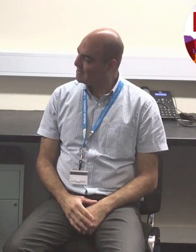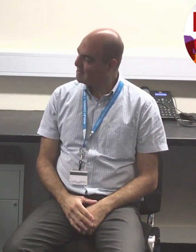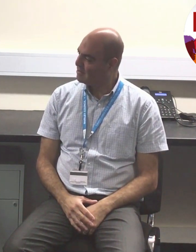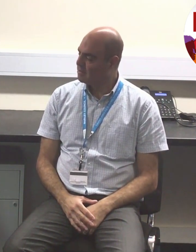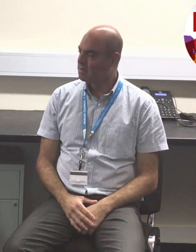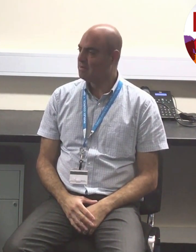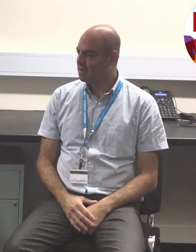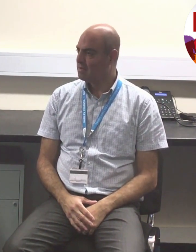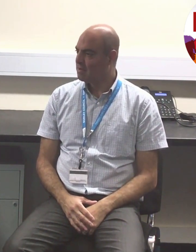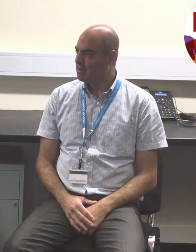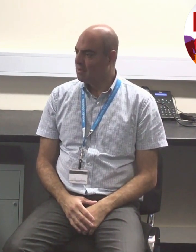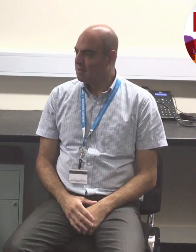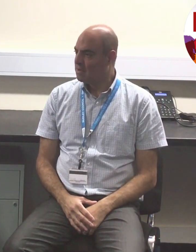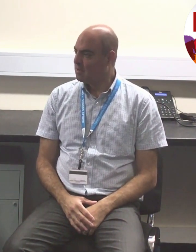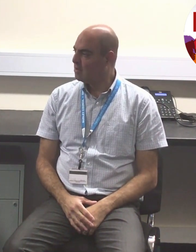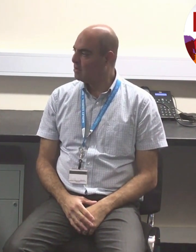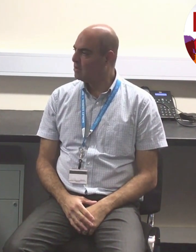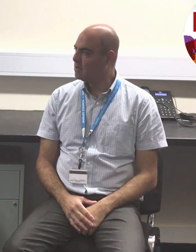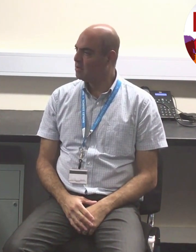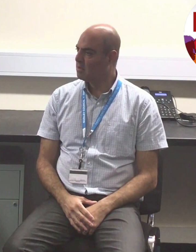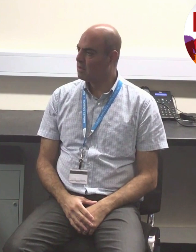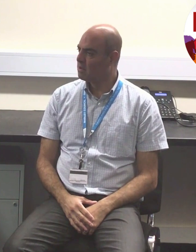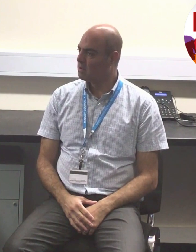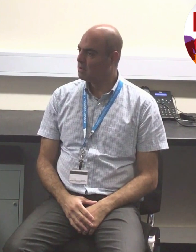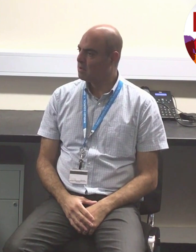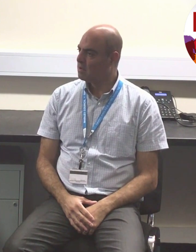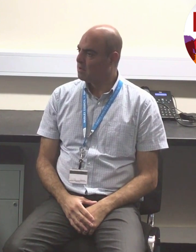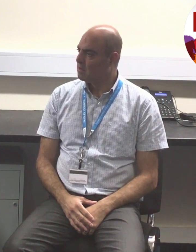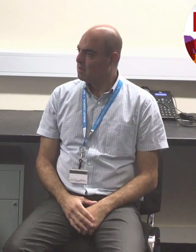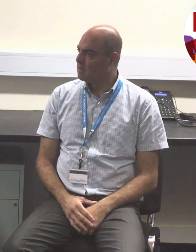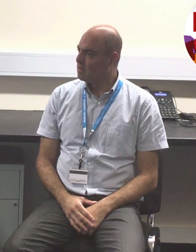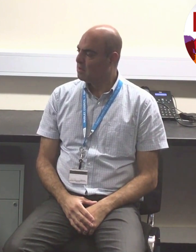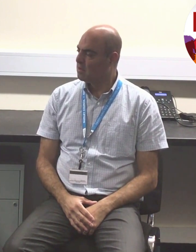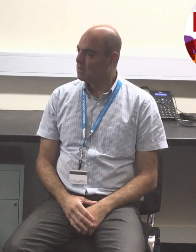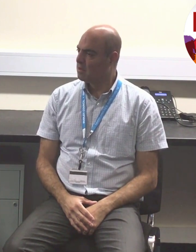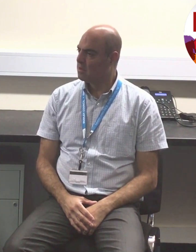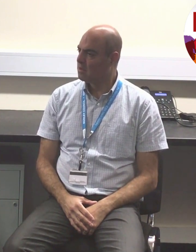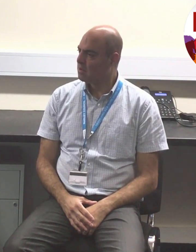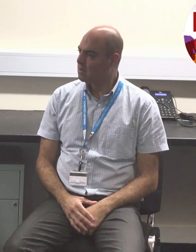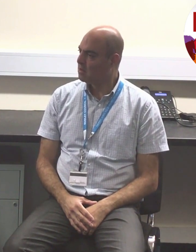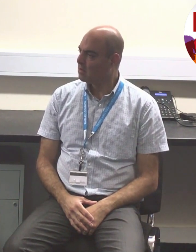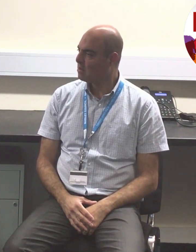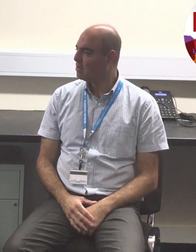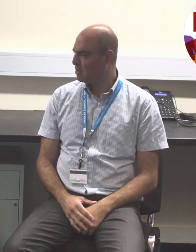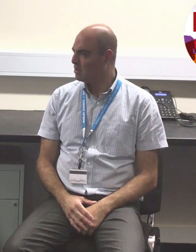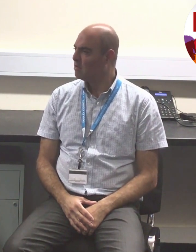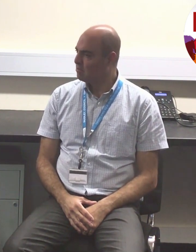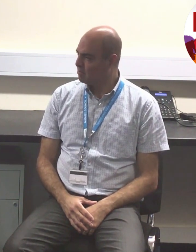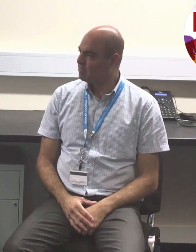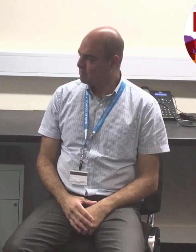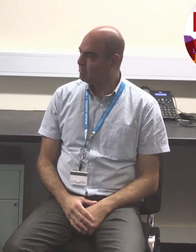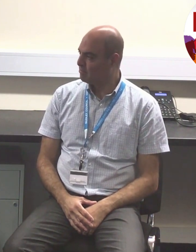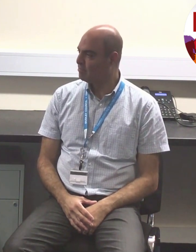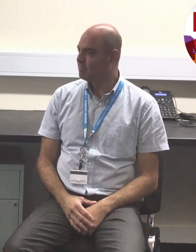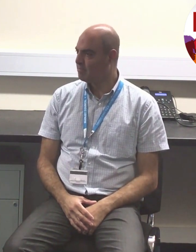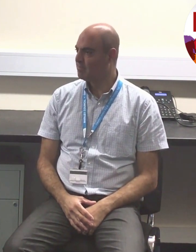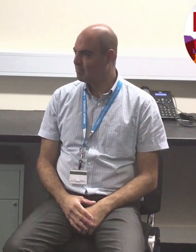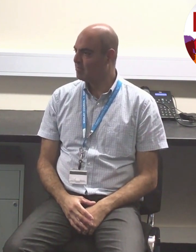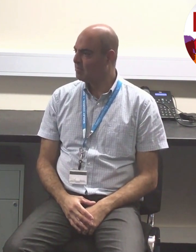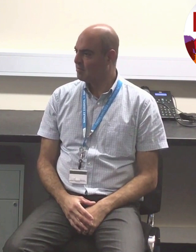prompts in me is we now see a lot more people signing, for example, on TV and in shows and at events, you know. So